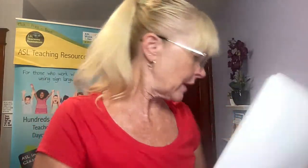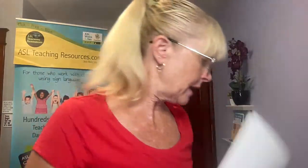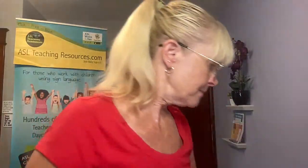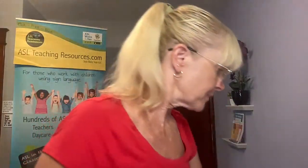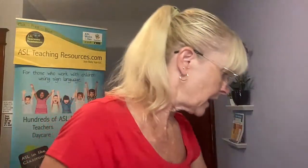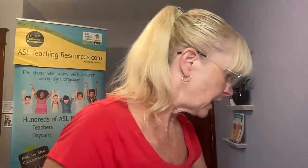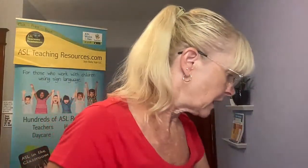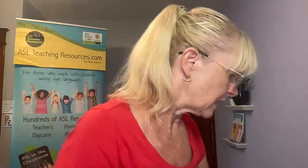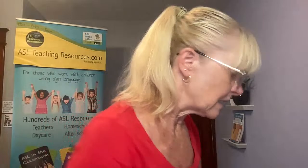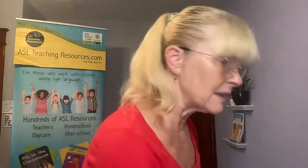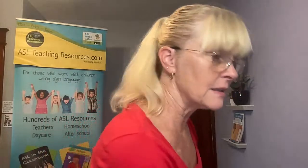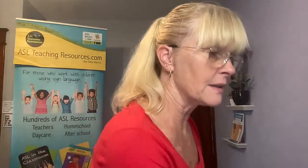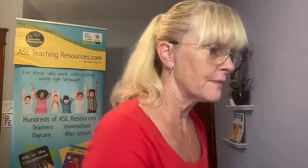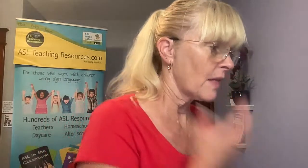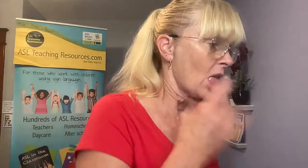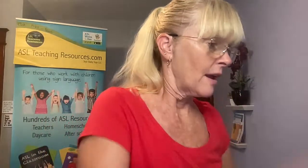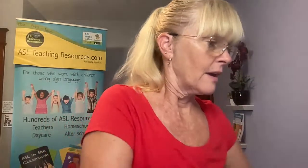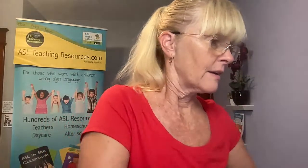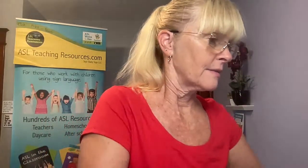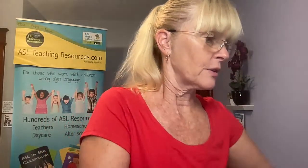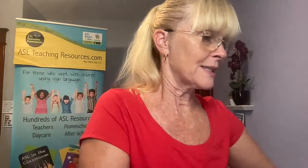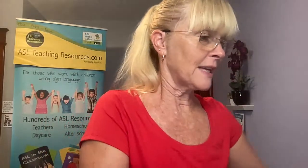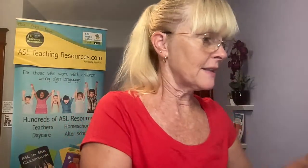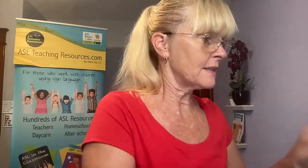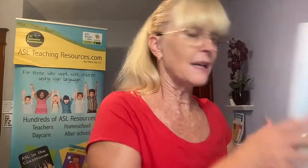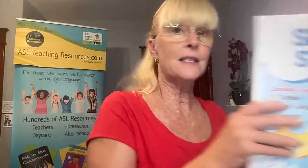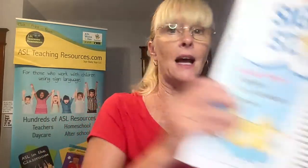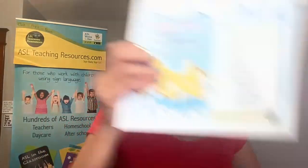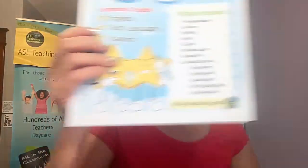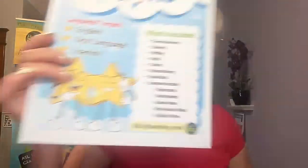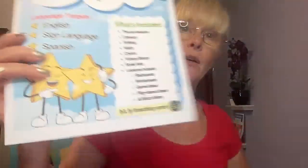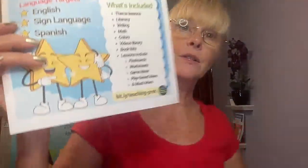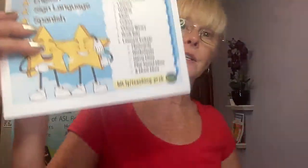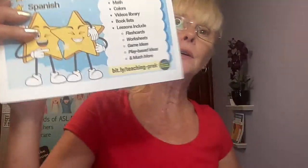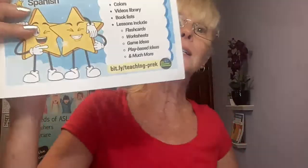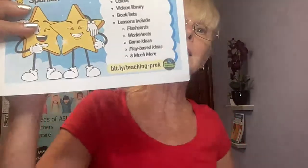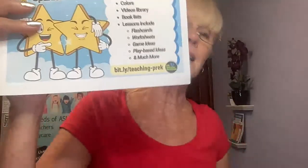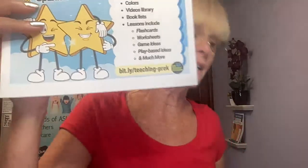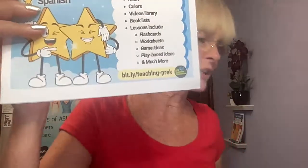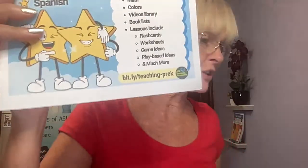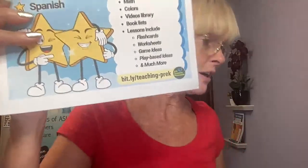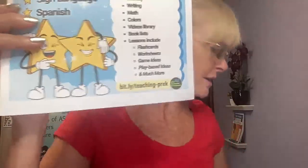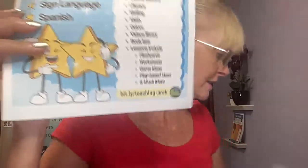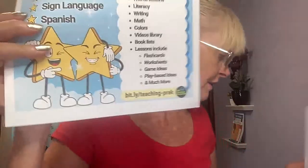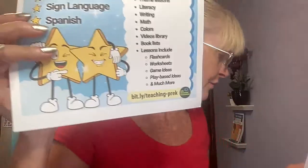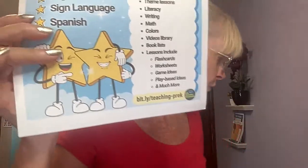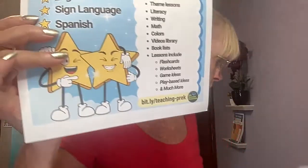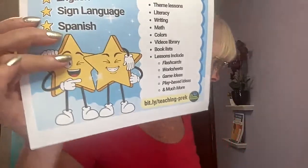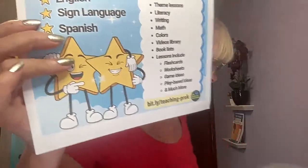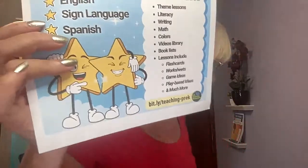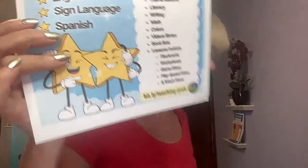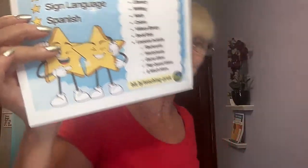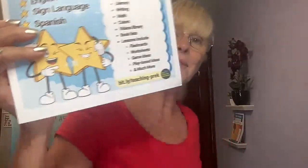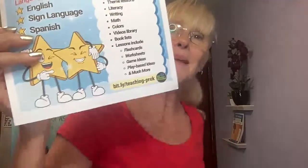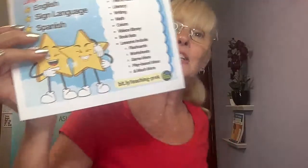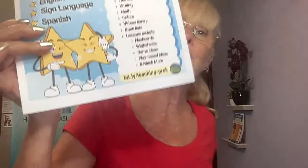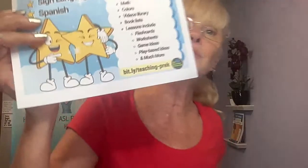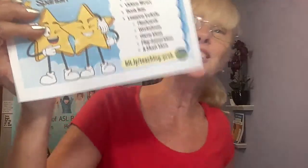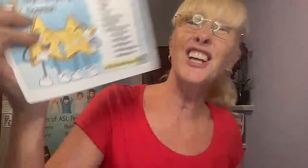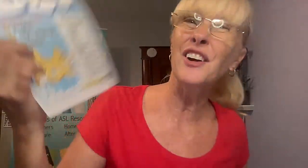okay? And I'm going to set this aside. This is also in the Signing Stars. If you are already there, make sure you share it